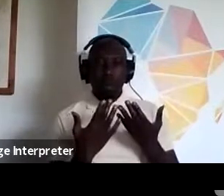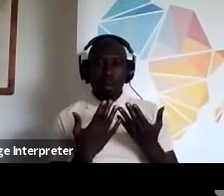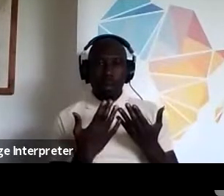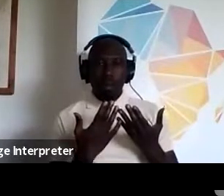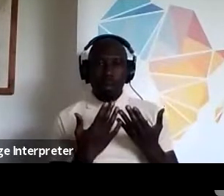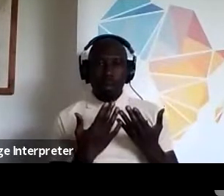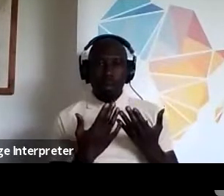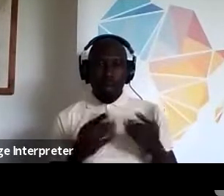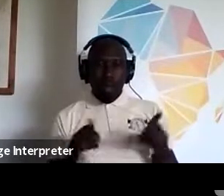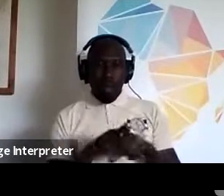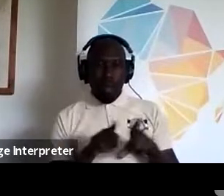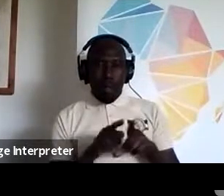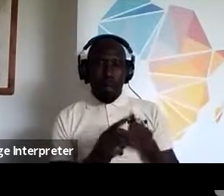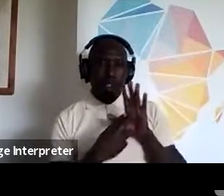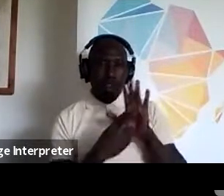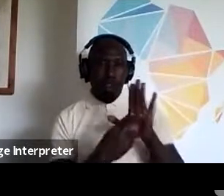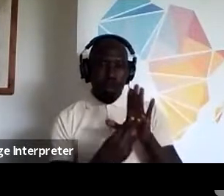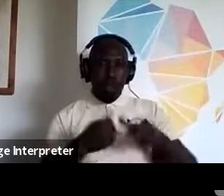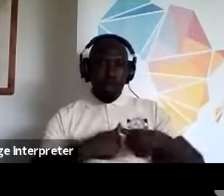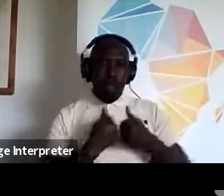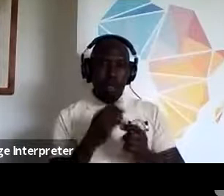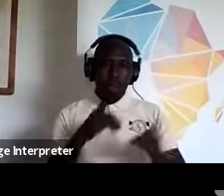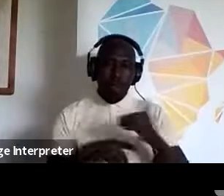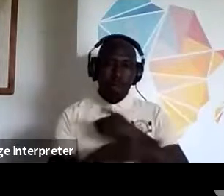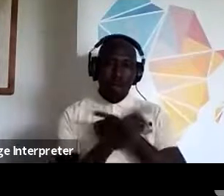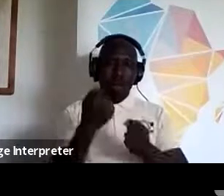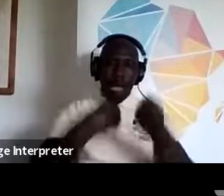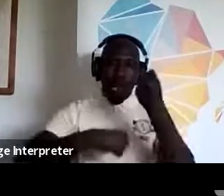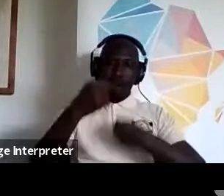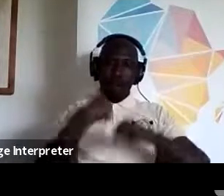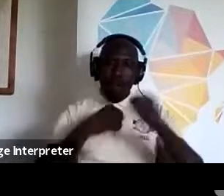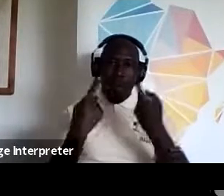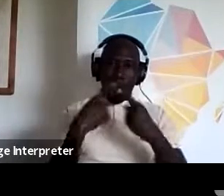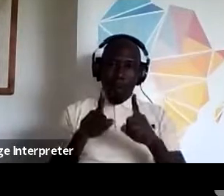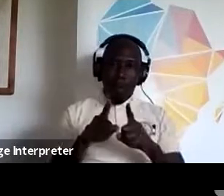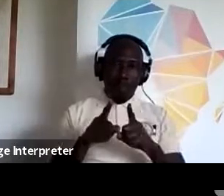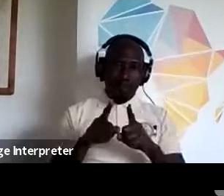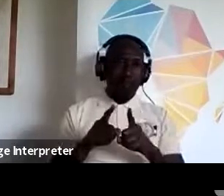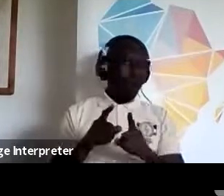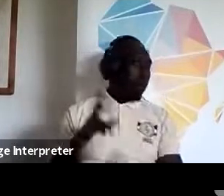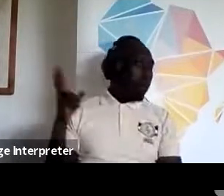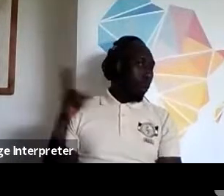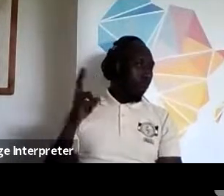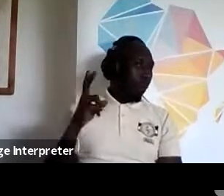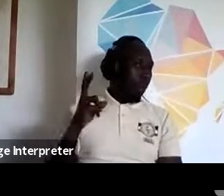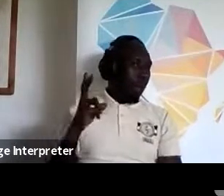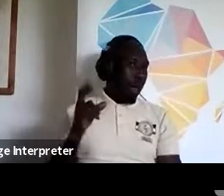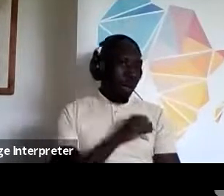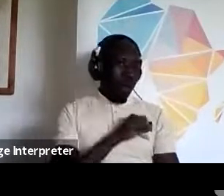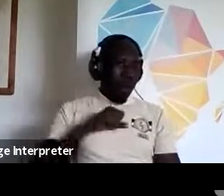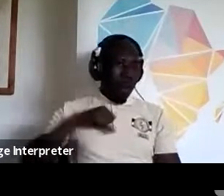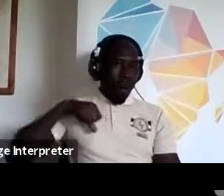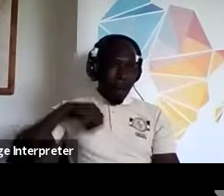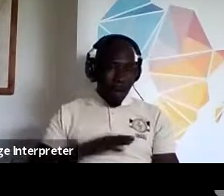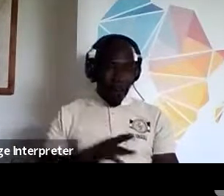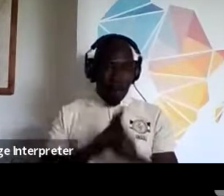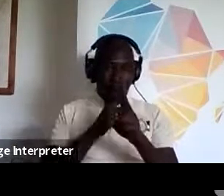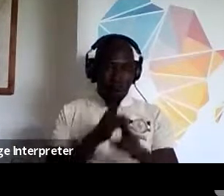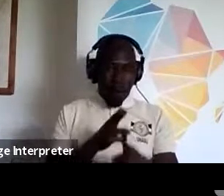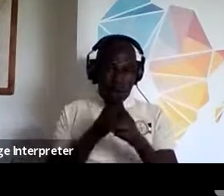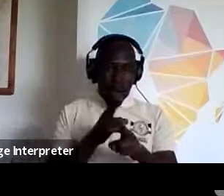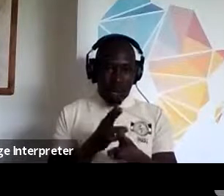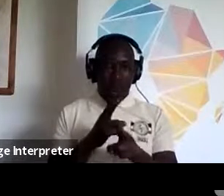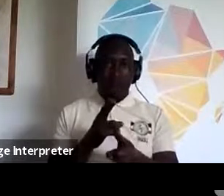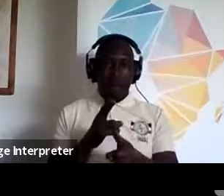and I would have introduced myself as a disability activist. But when I had Mama Honorable, my senior